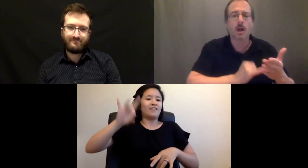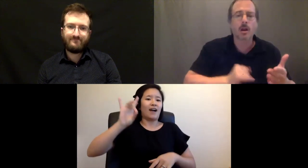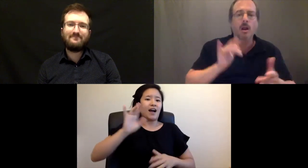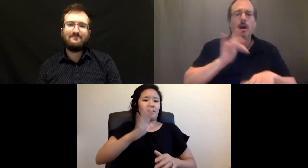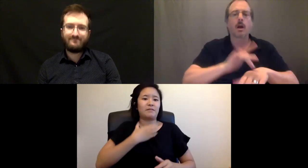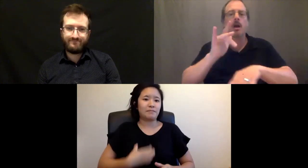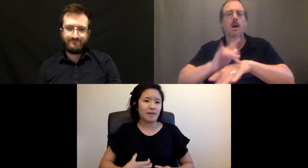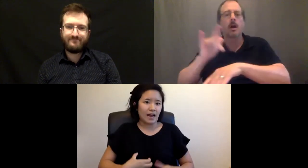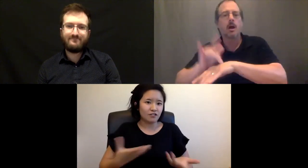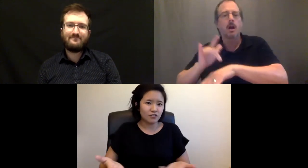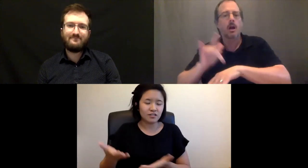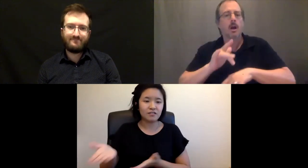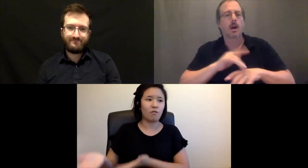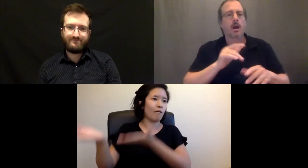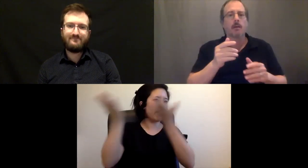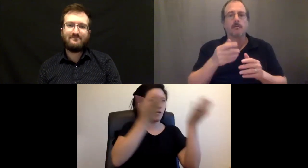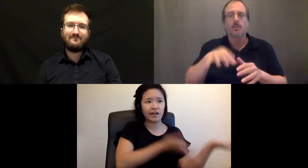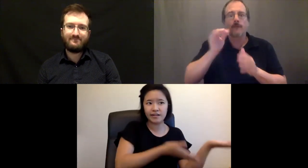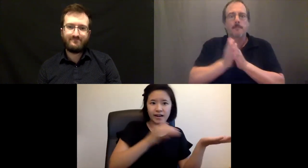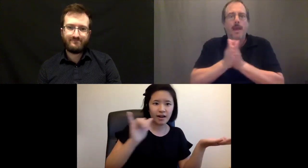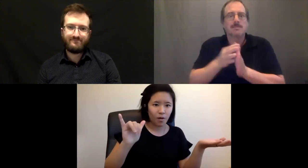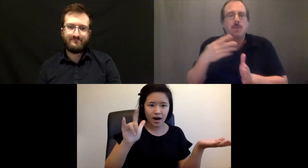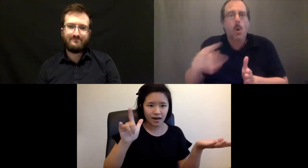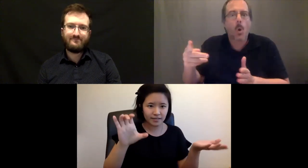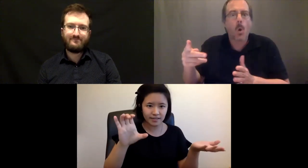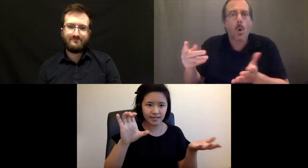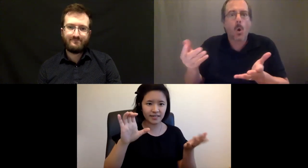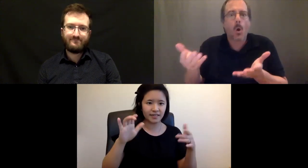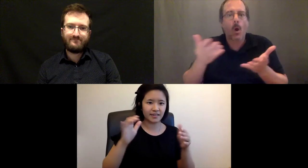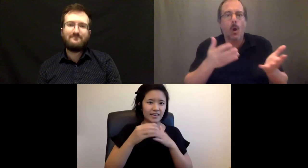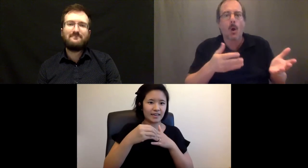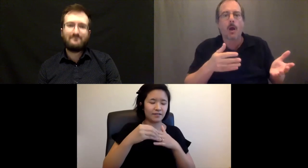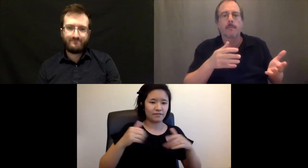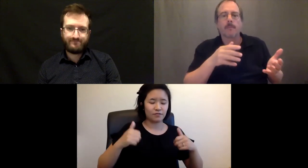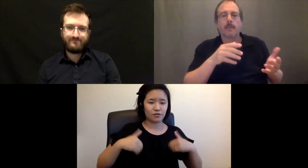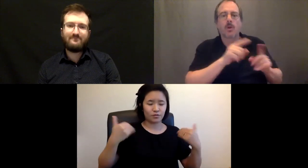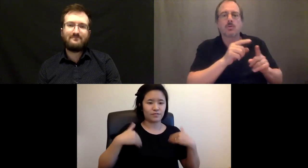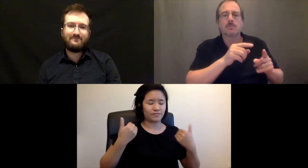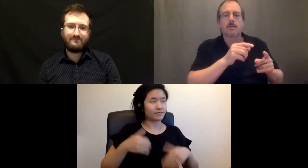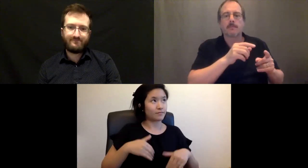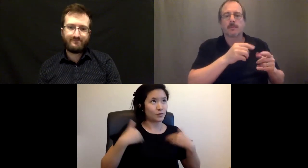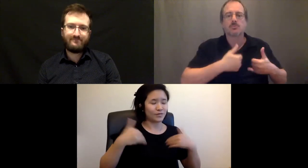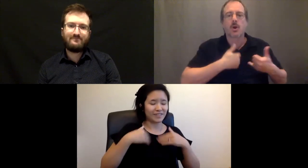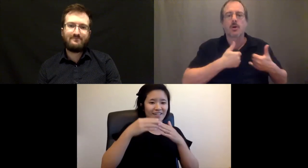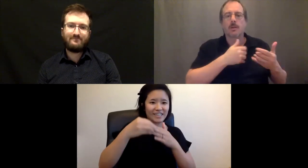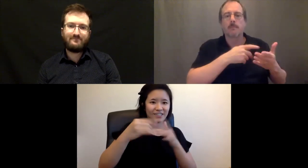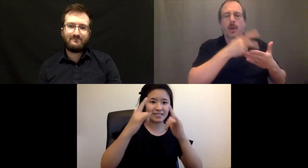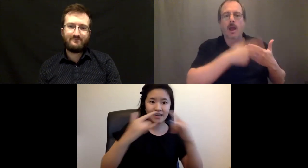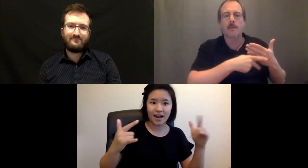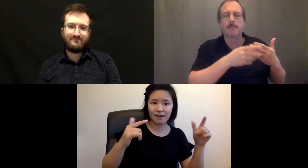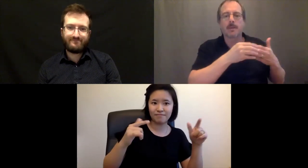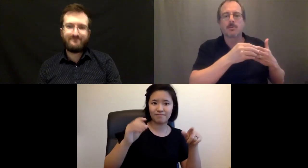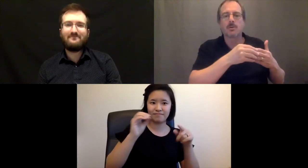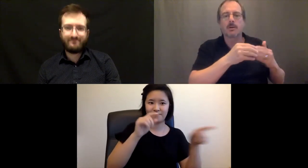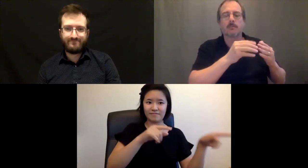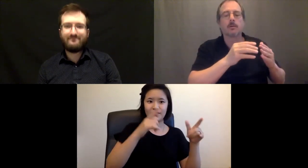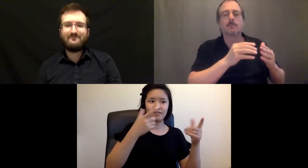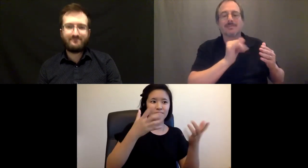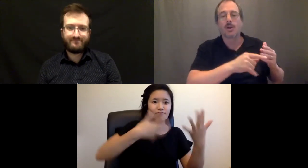the dramatic arts, any type of arts, or the youth leadership, the YLC, Youth Leadership